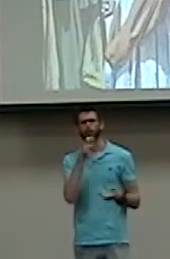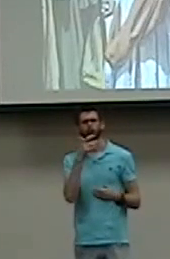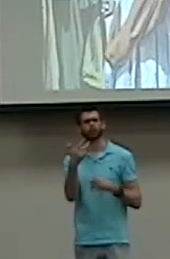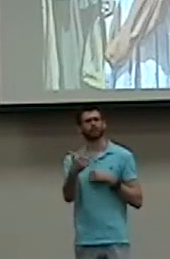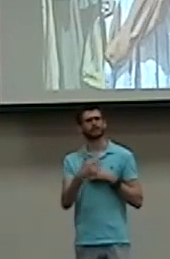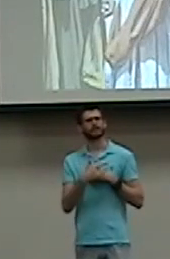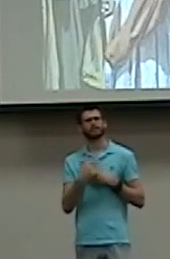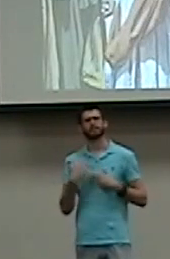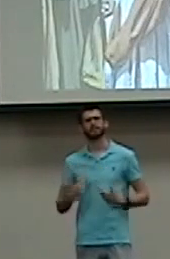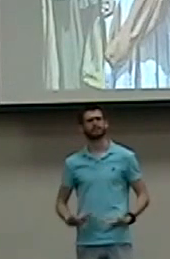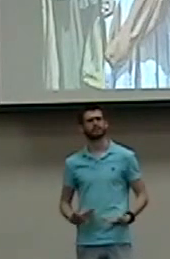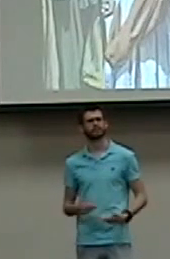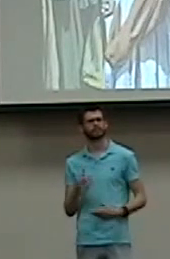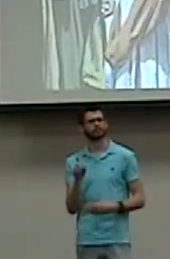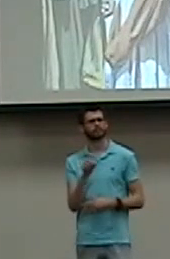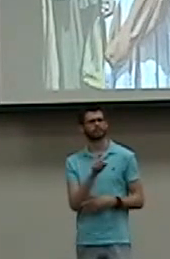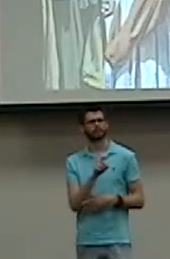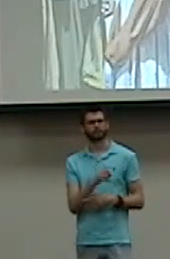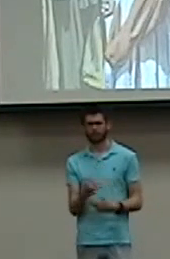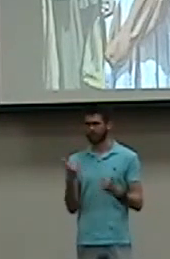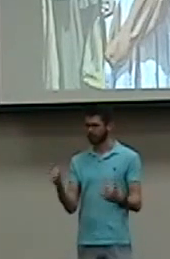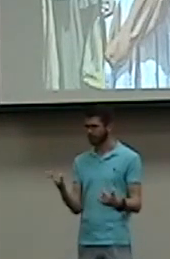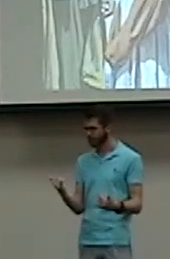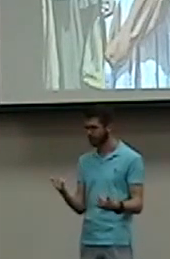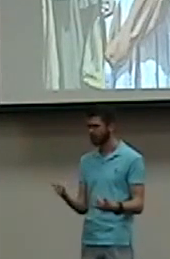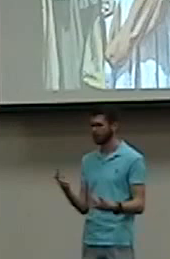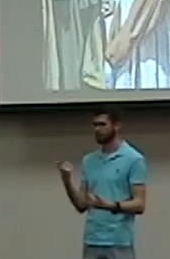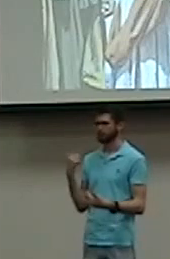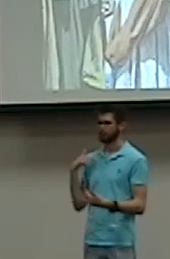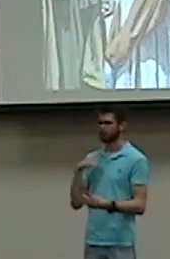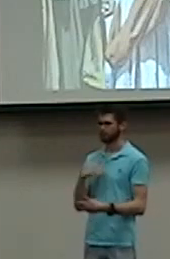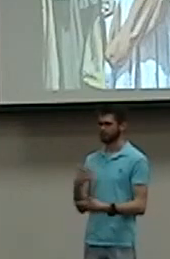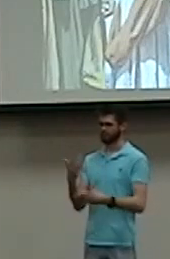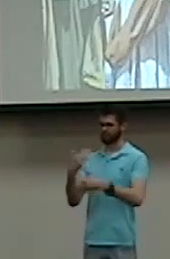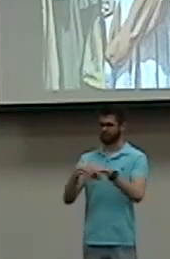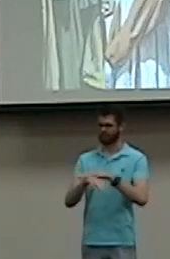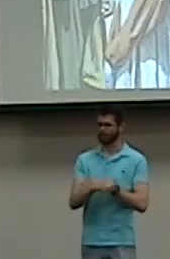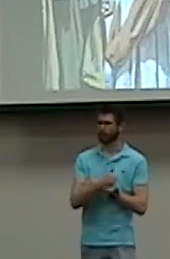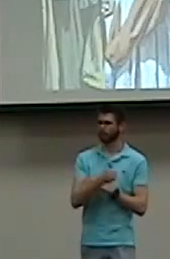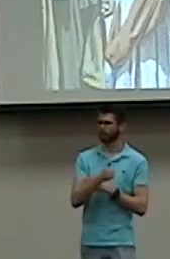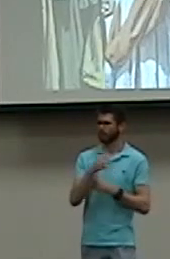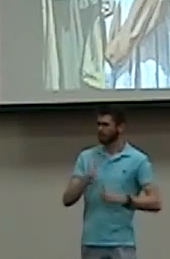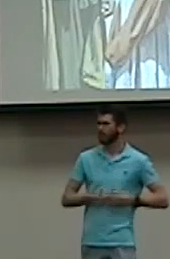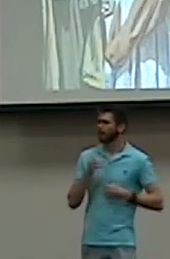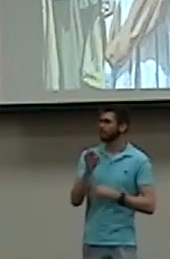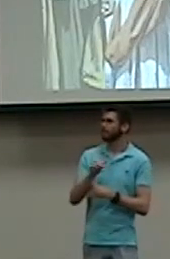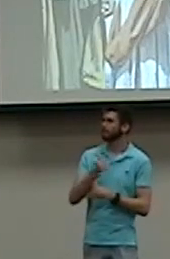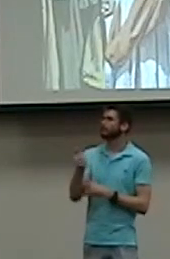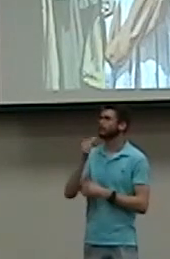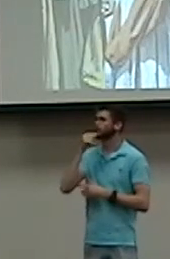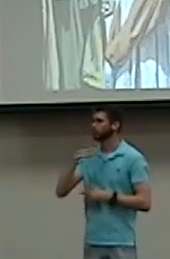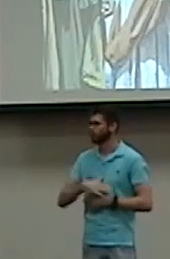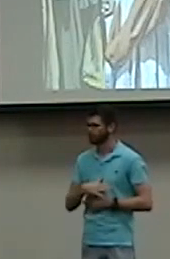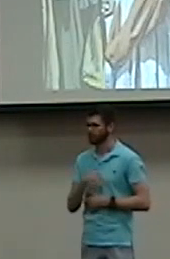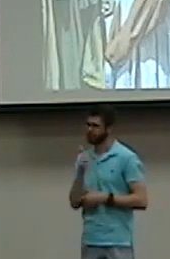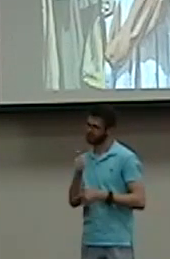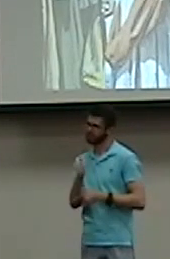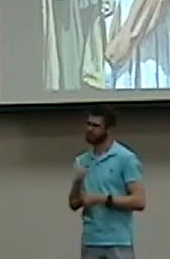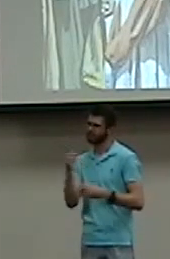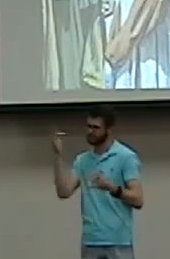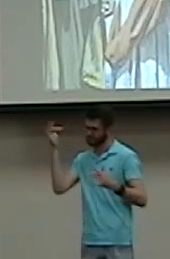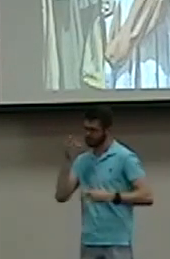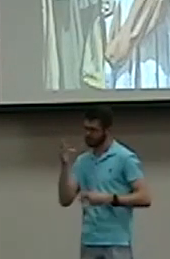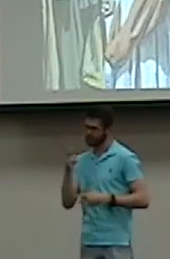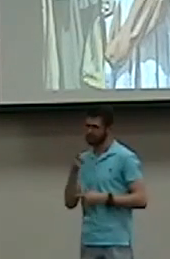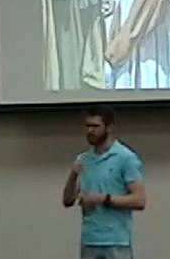me?" Now we must step into the shoes of another lady, another person who is hurting. This